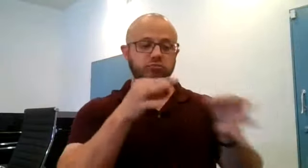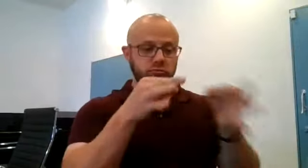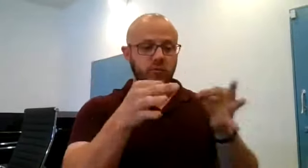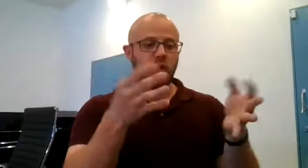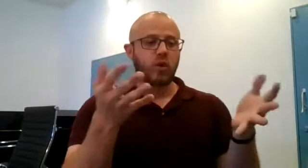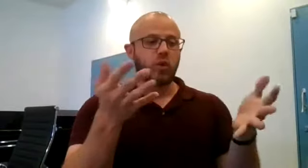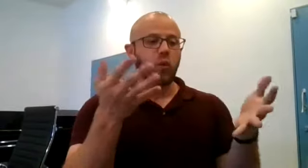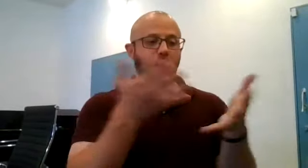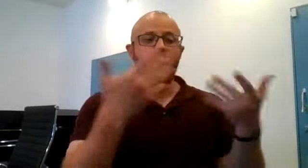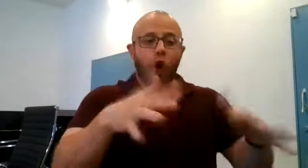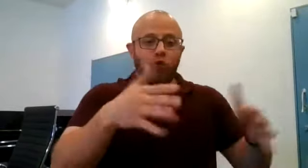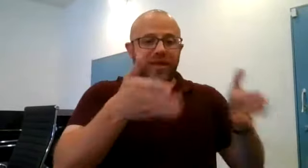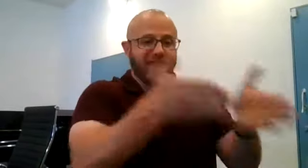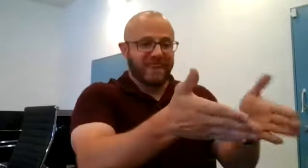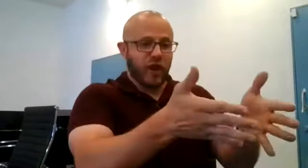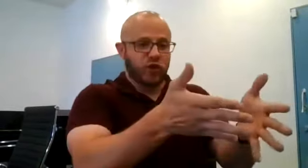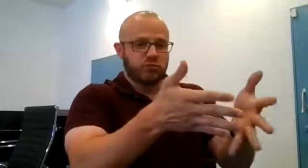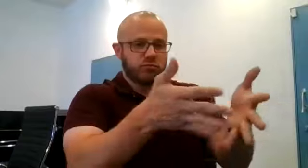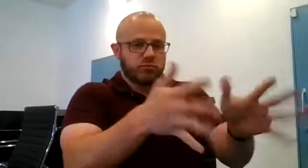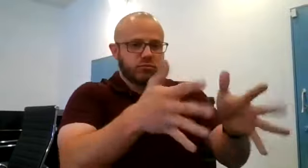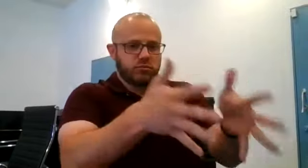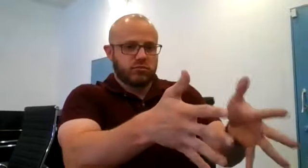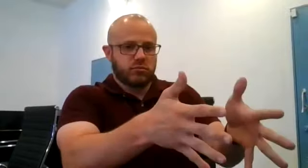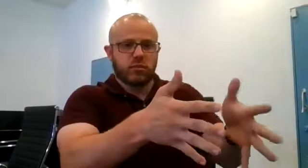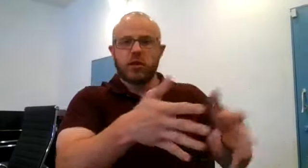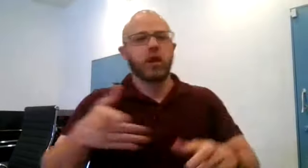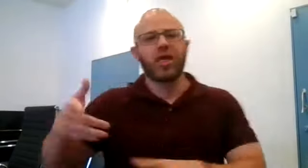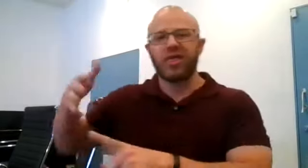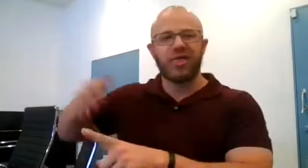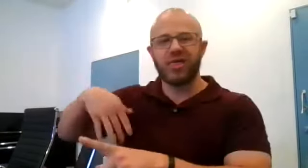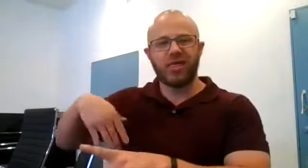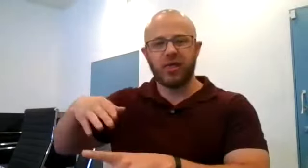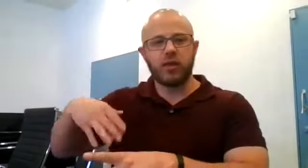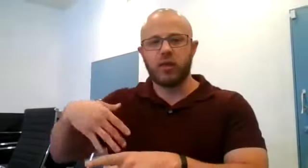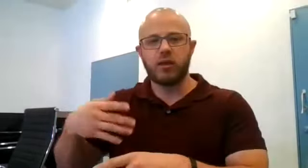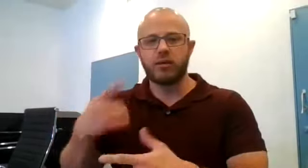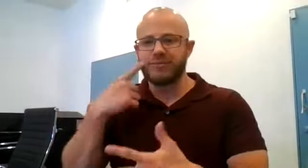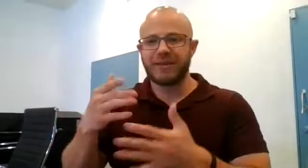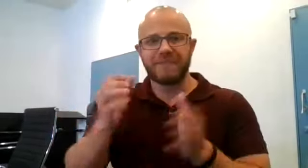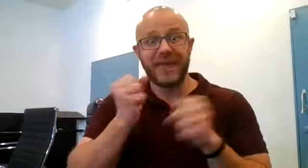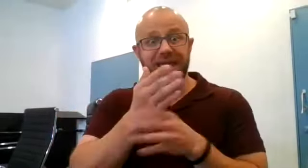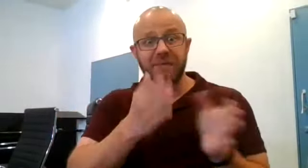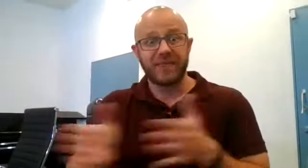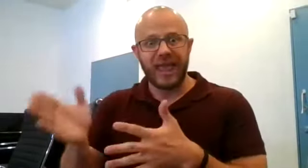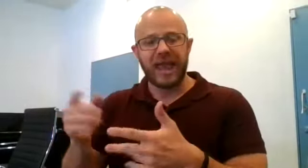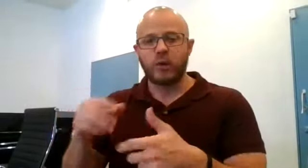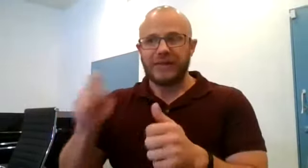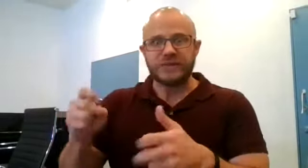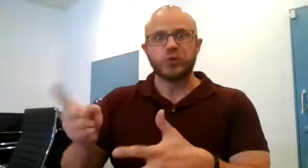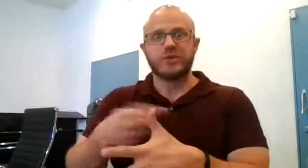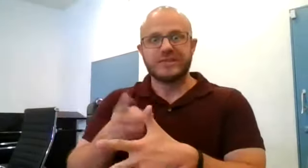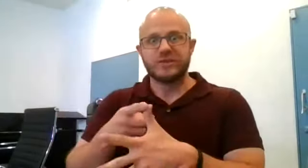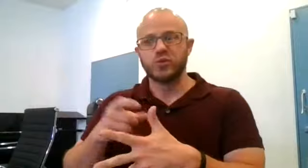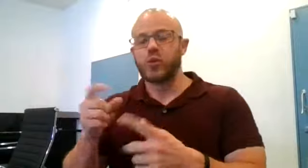So separately, let's look at this. So we've already know what's there. Maybe on this context, we're making a plan. We